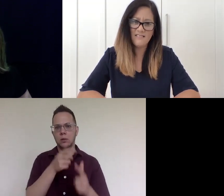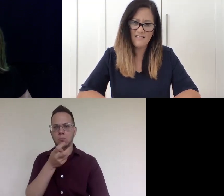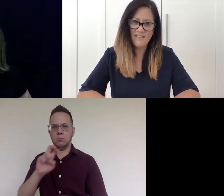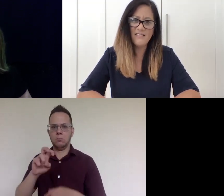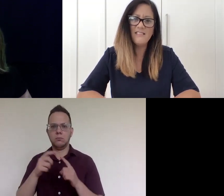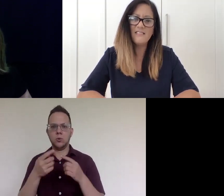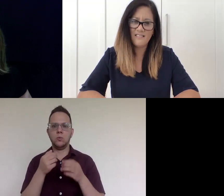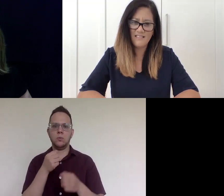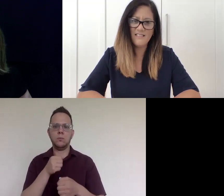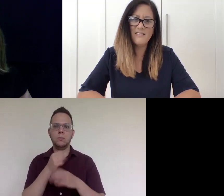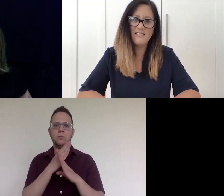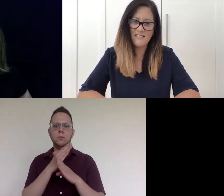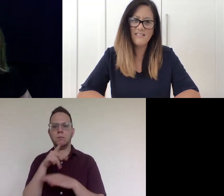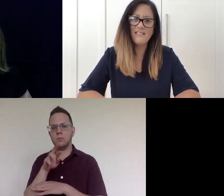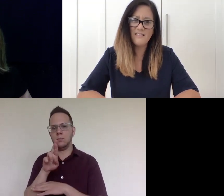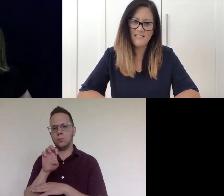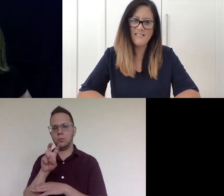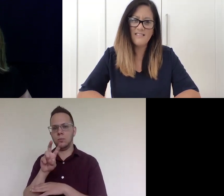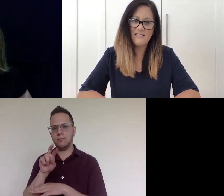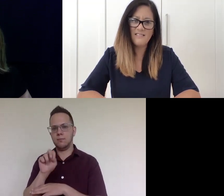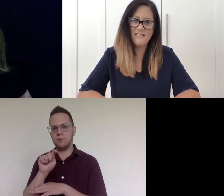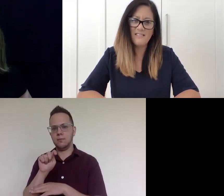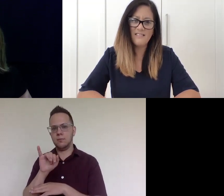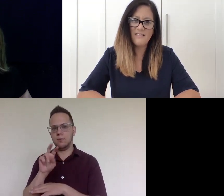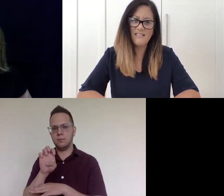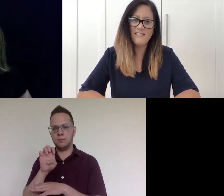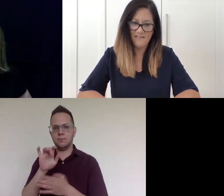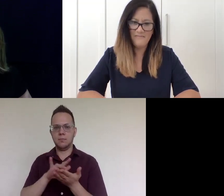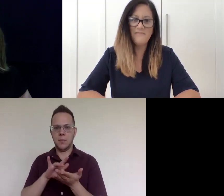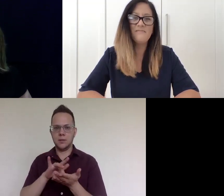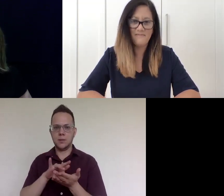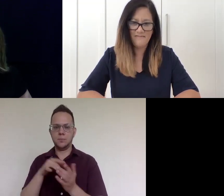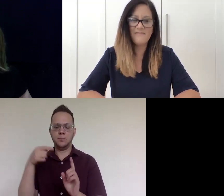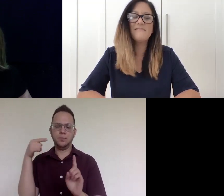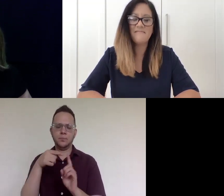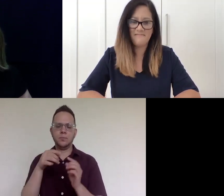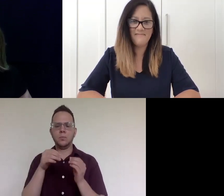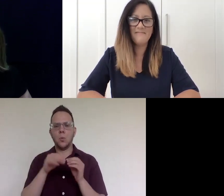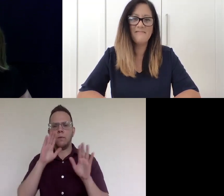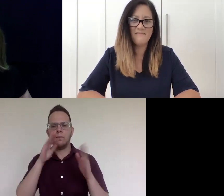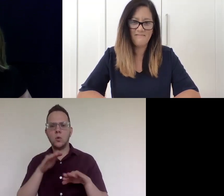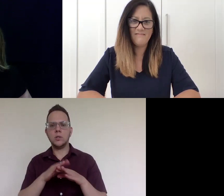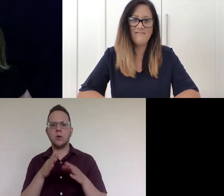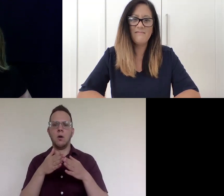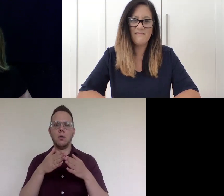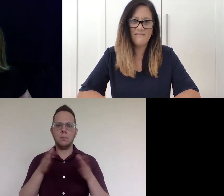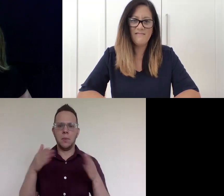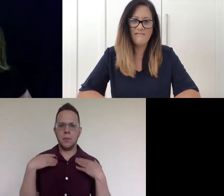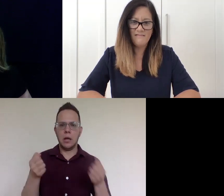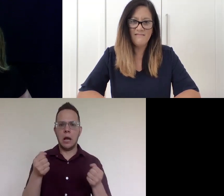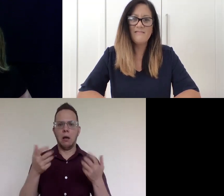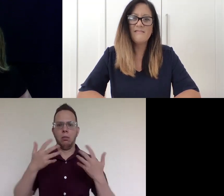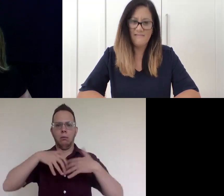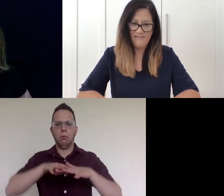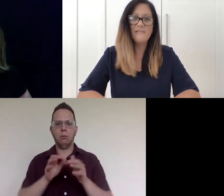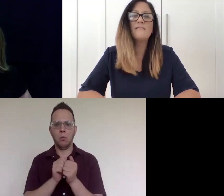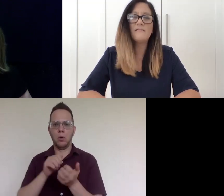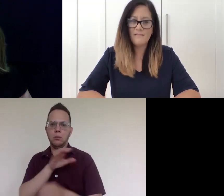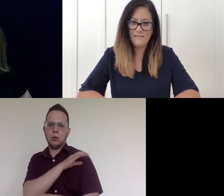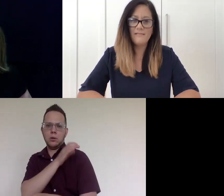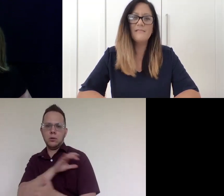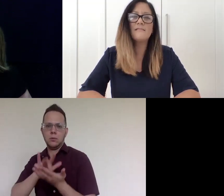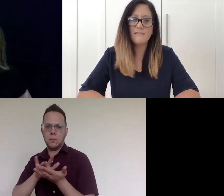family medicine, pediatrics, and I decided to apply to family medicine for 1 year, and then I switched to preventative